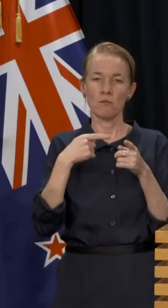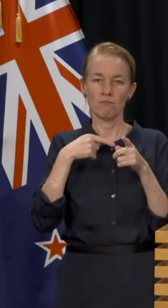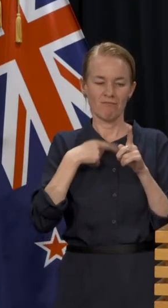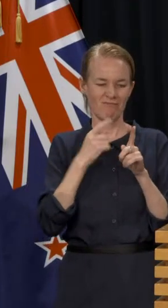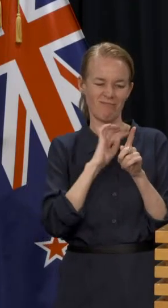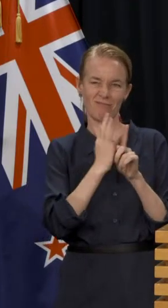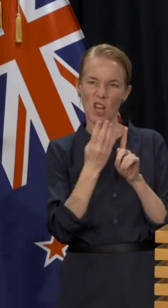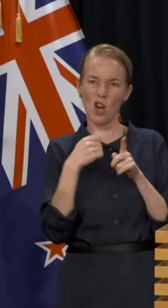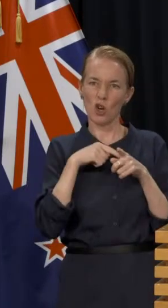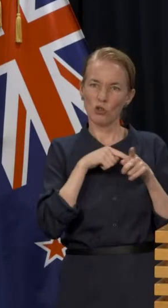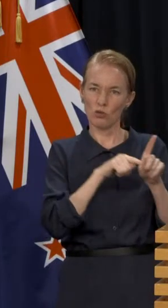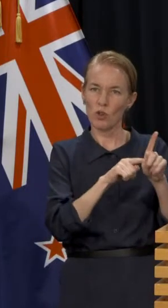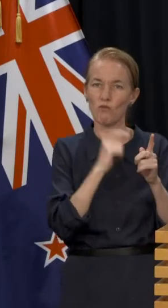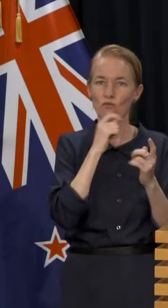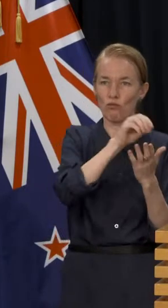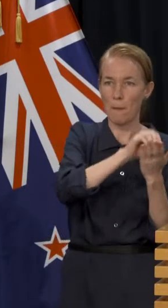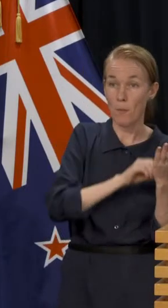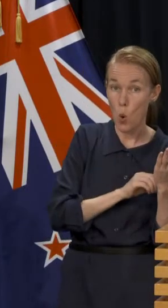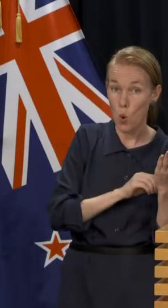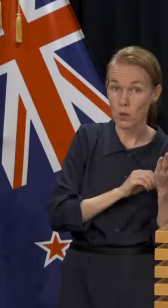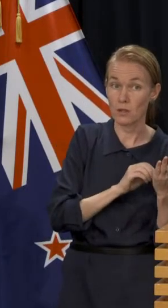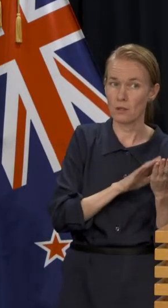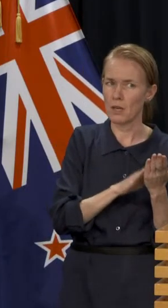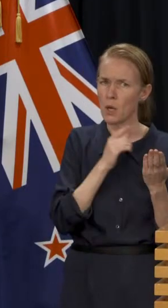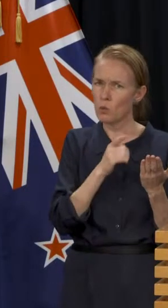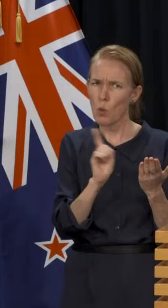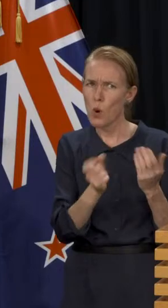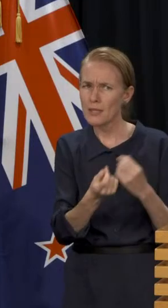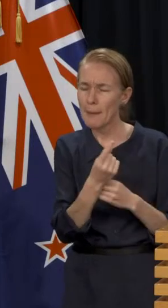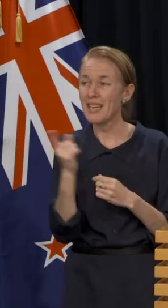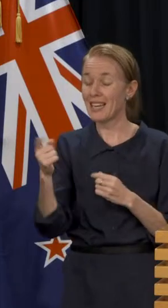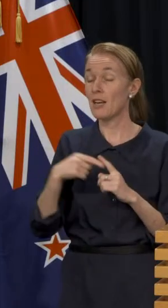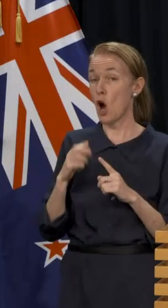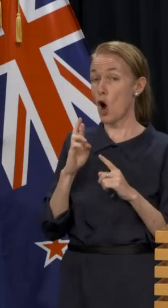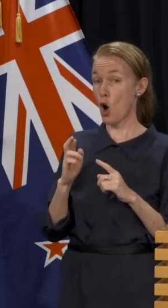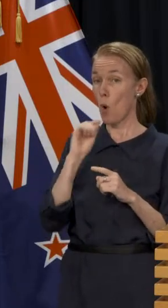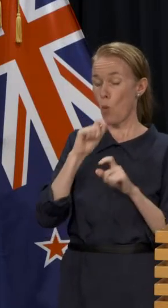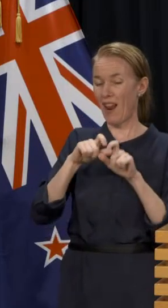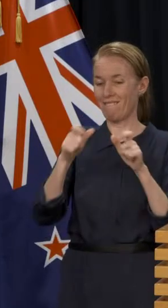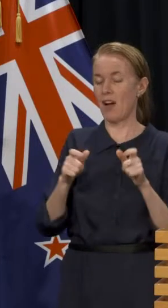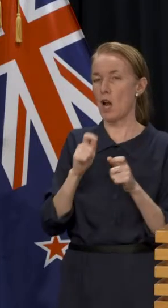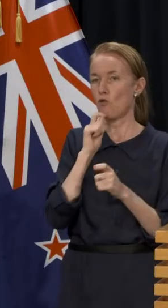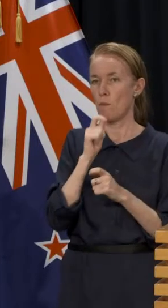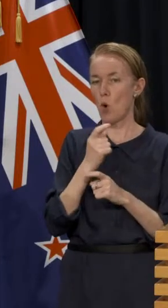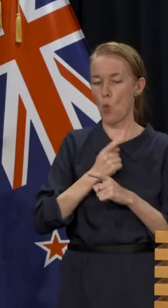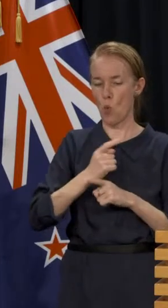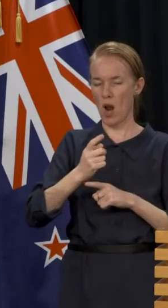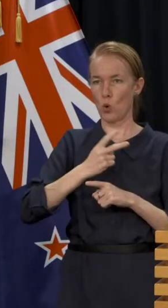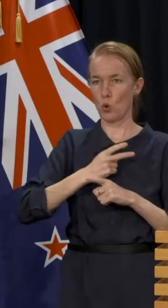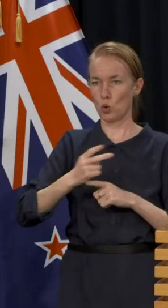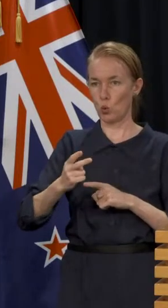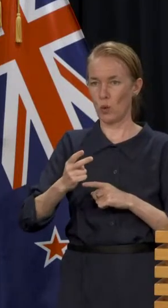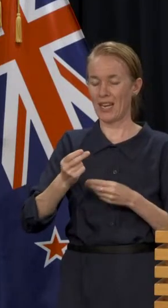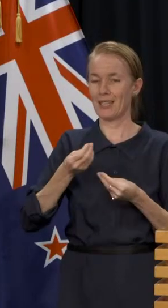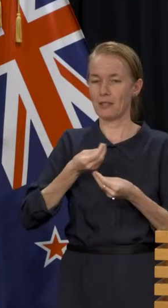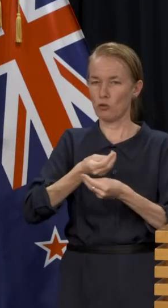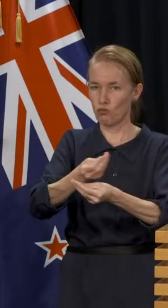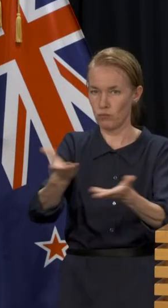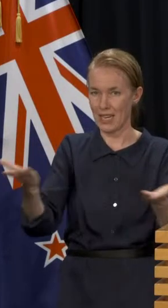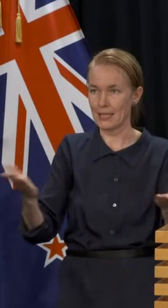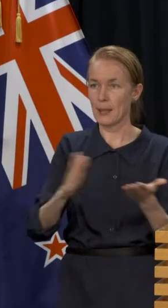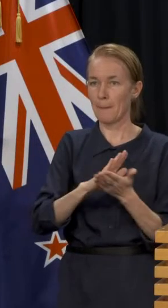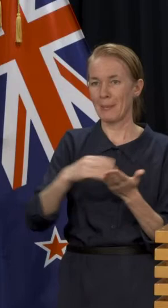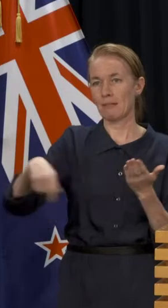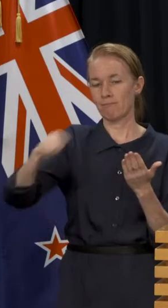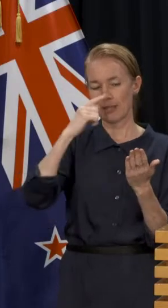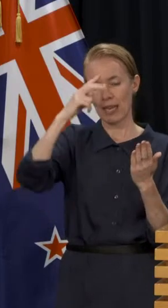received the final report, and I hope to release that within the next week or two, the next couple of weeks, so that people can see the result of that